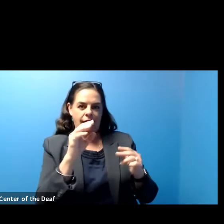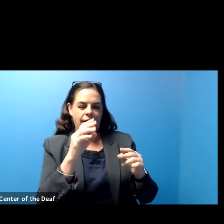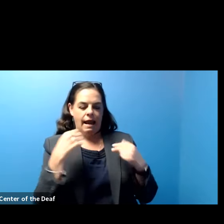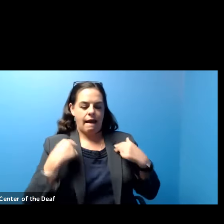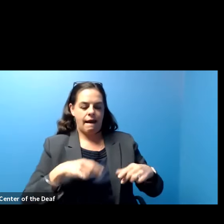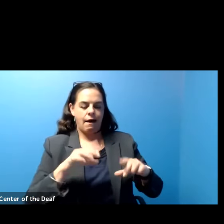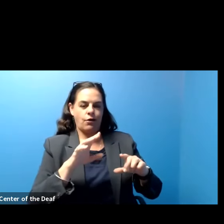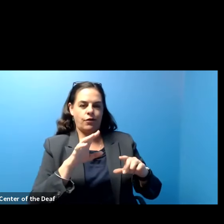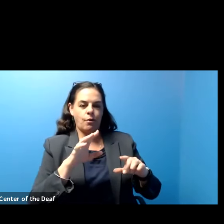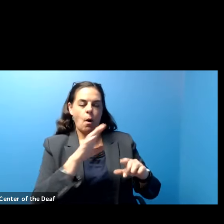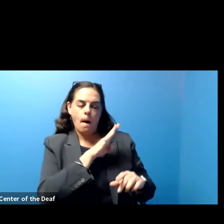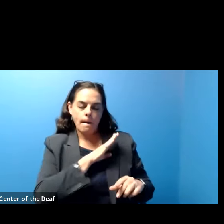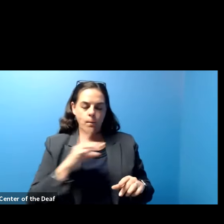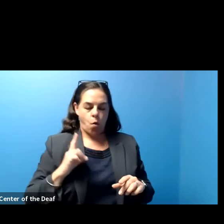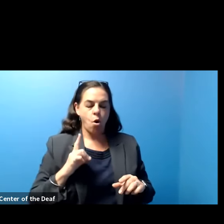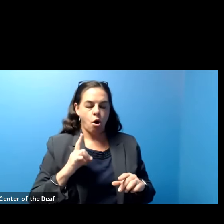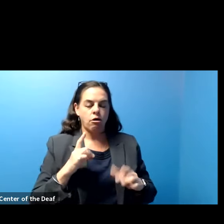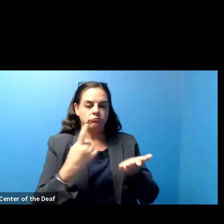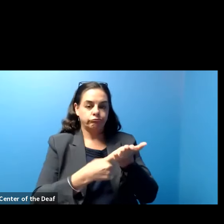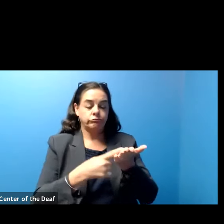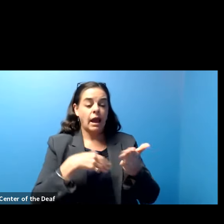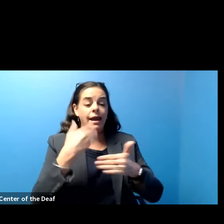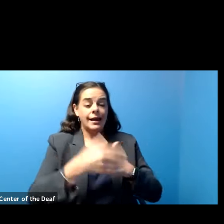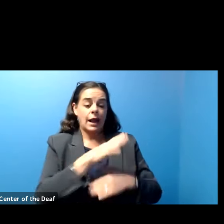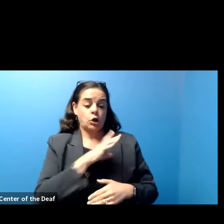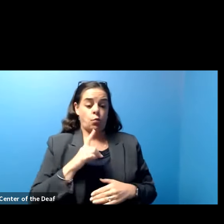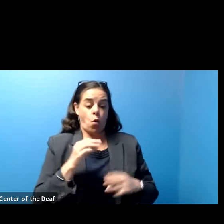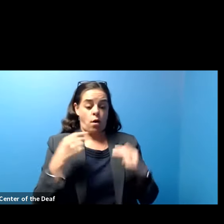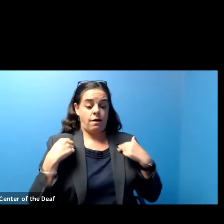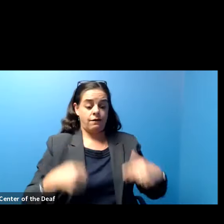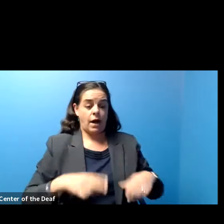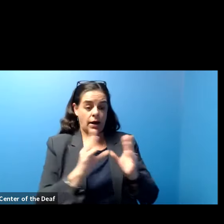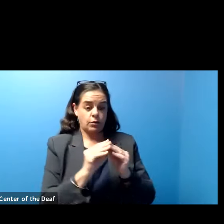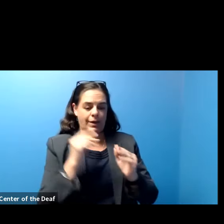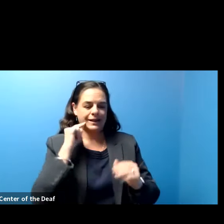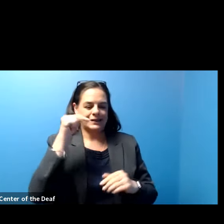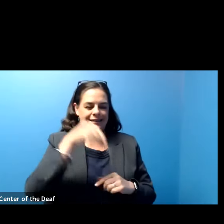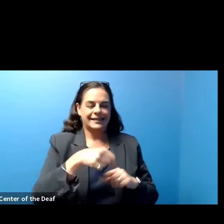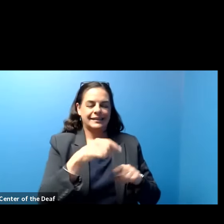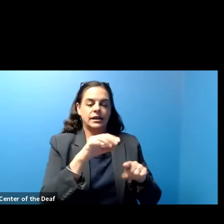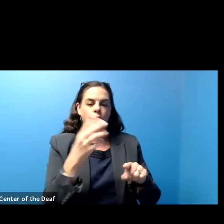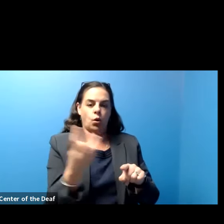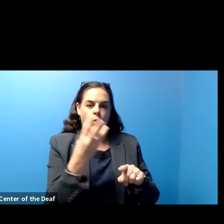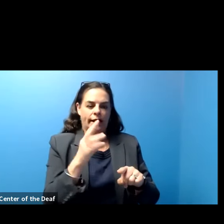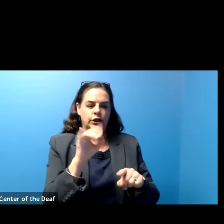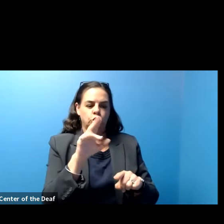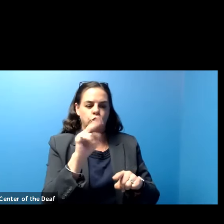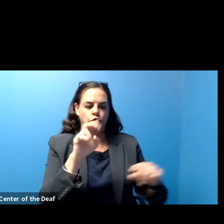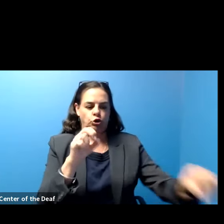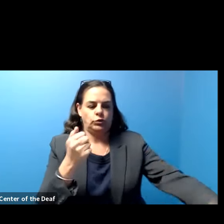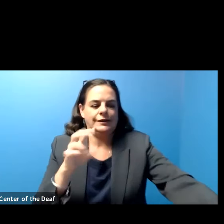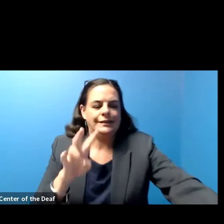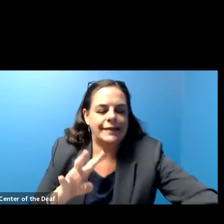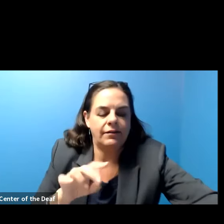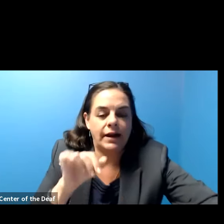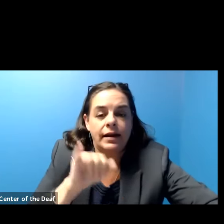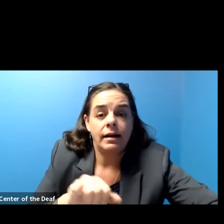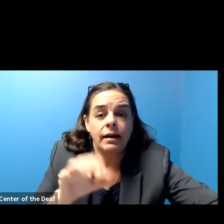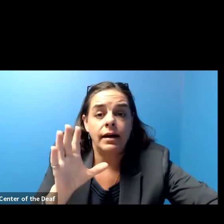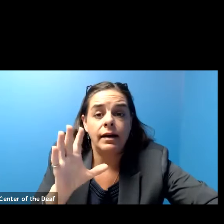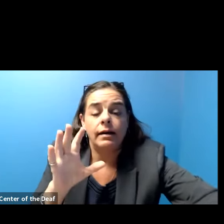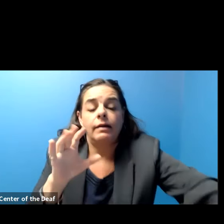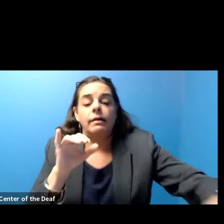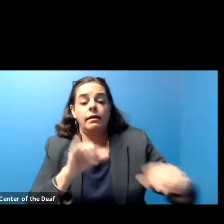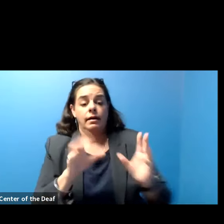next Board of Health meeting is scheduled for Wednesday, June 17th from 5 to 7 p.m. This meeting will be available for the public to